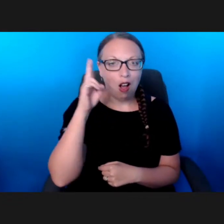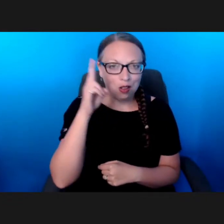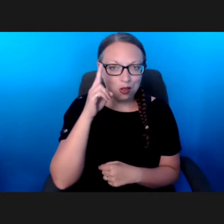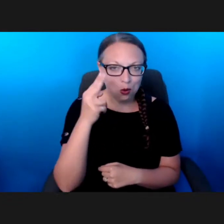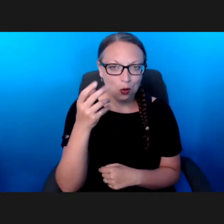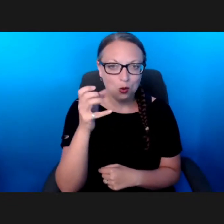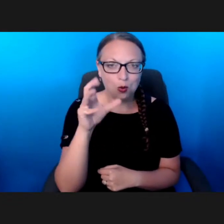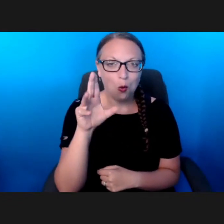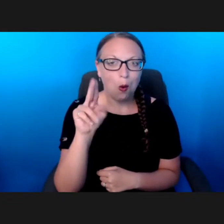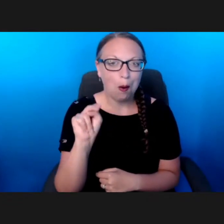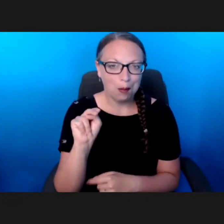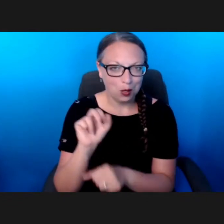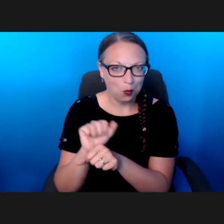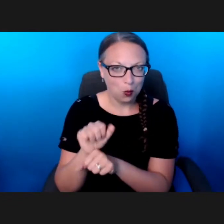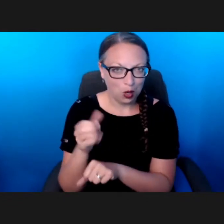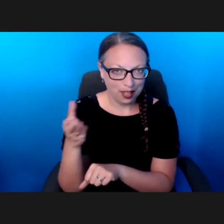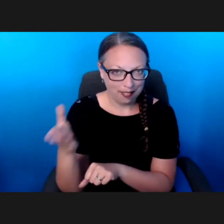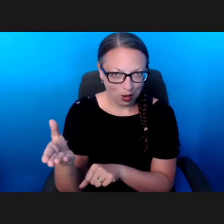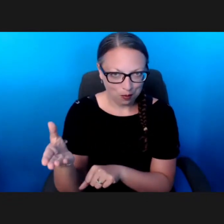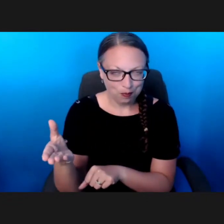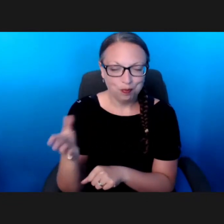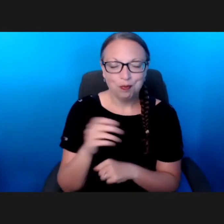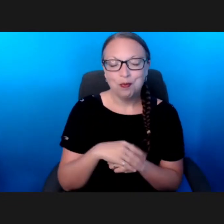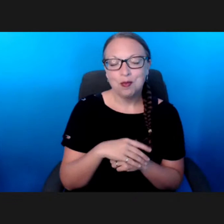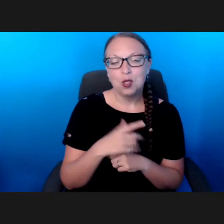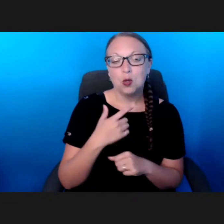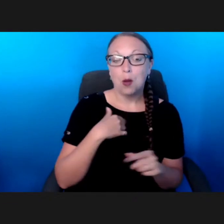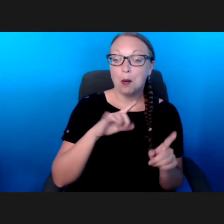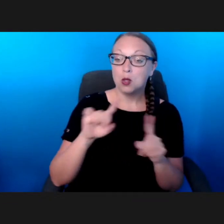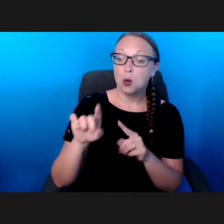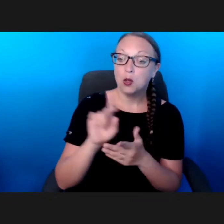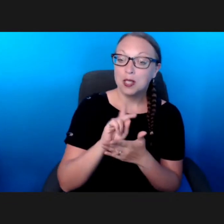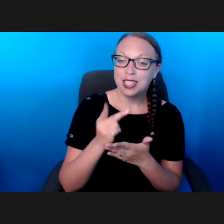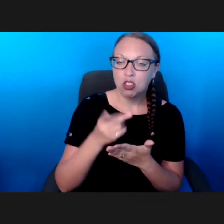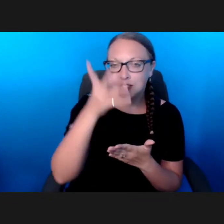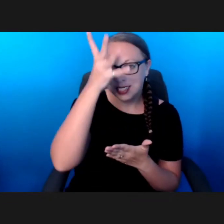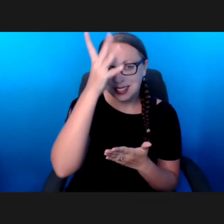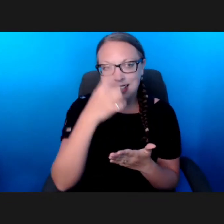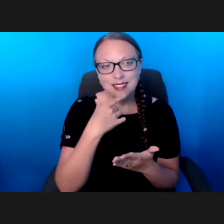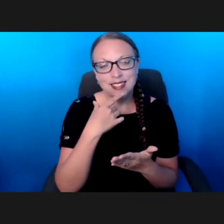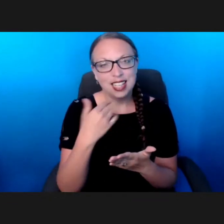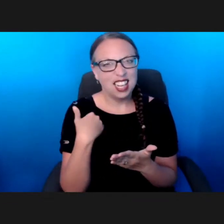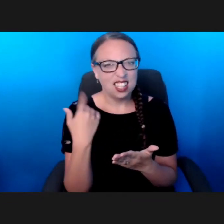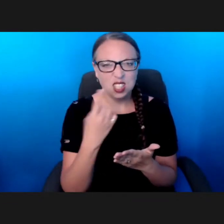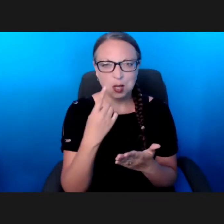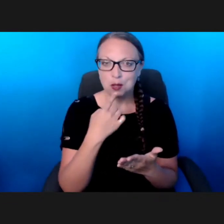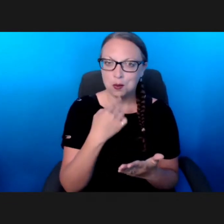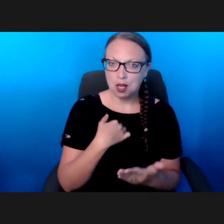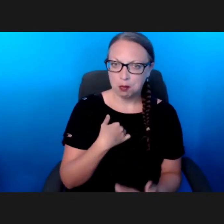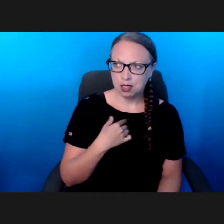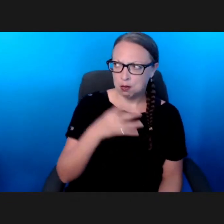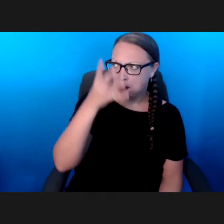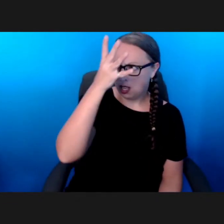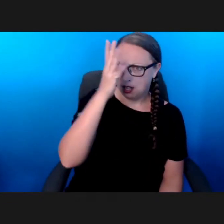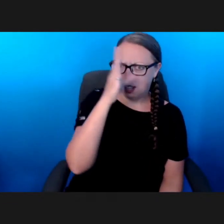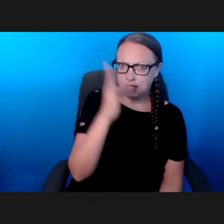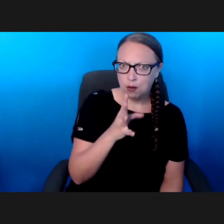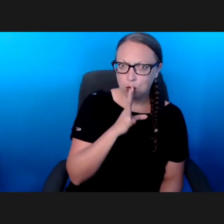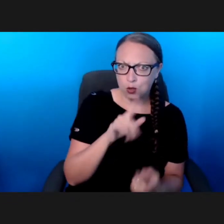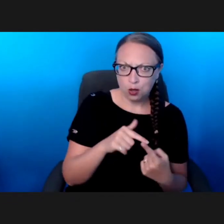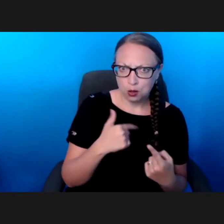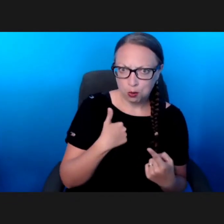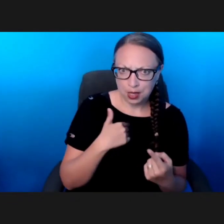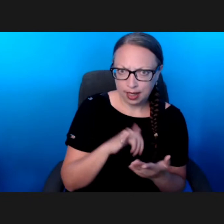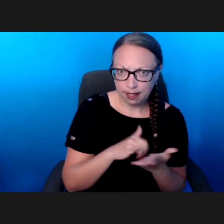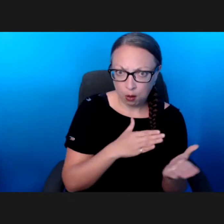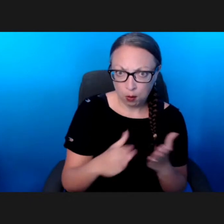was passing back to the kitchen when my dad said he had something to tell me. My dad never spoke to me in such a way. and I